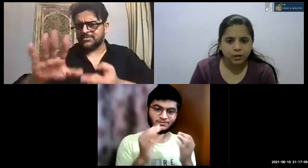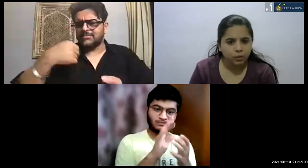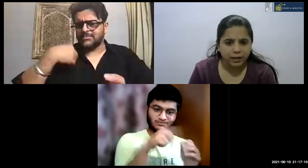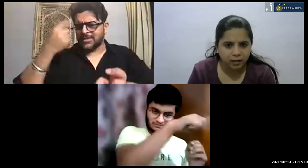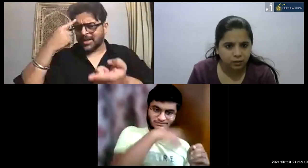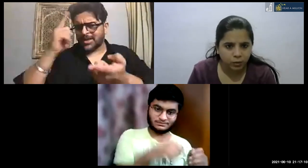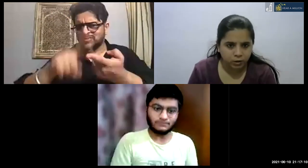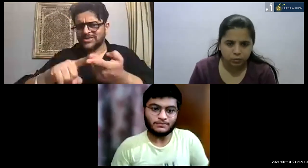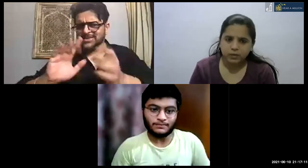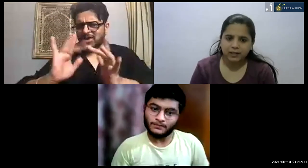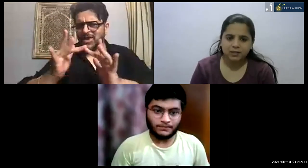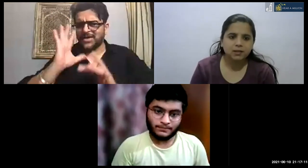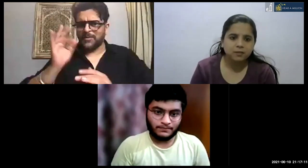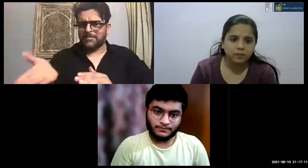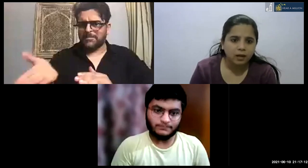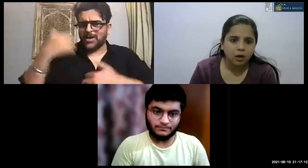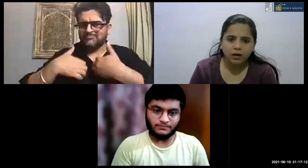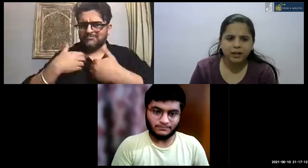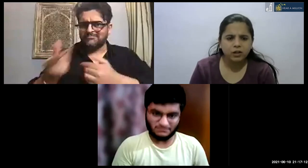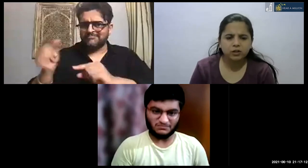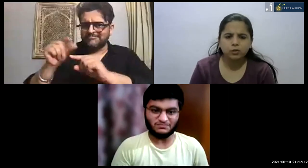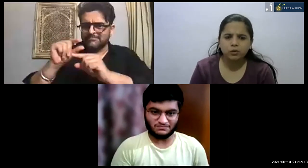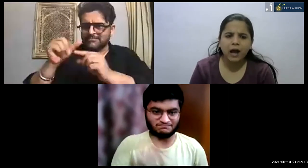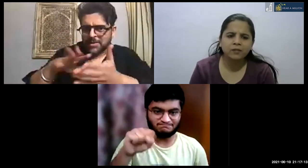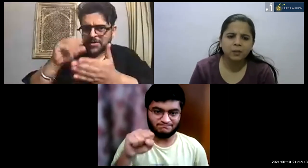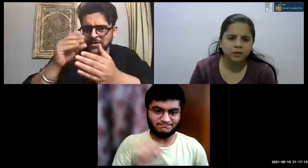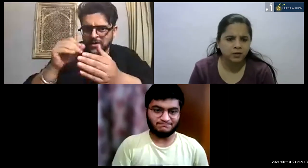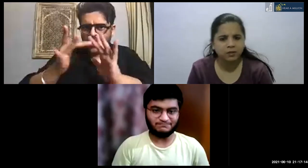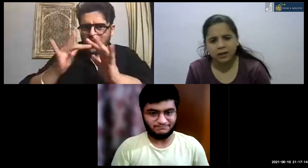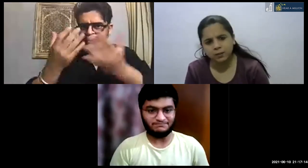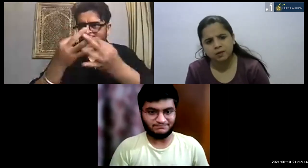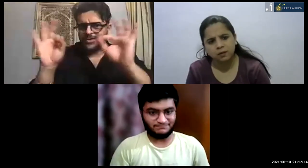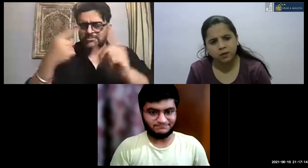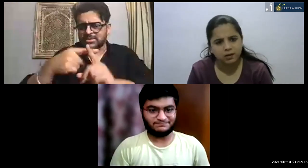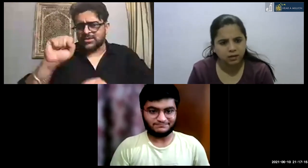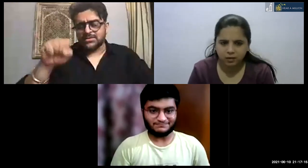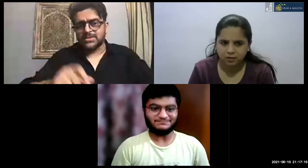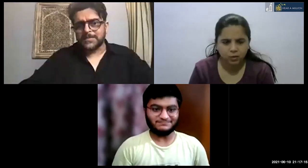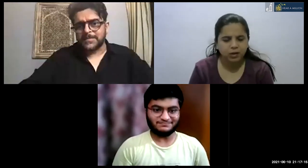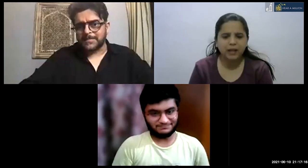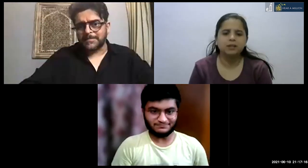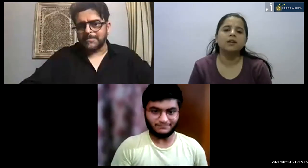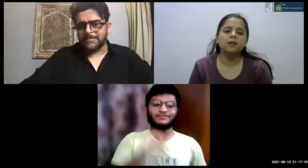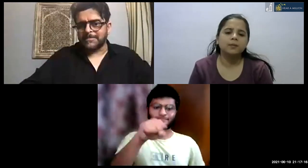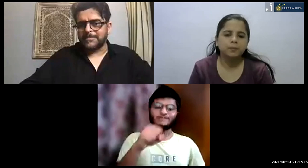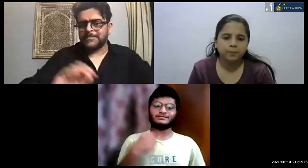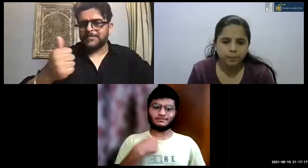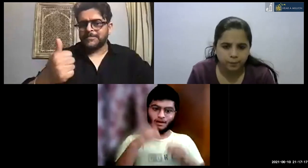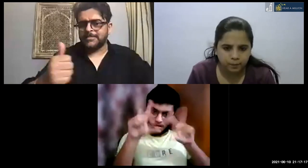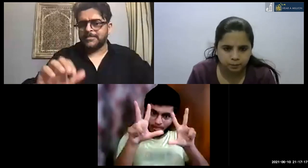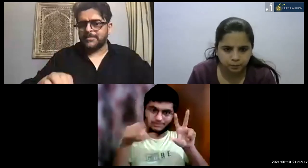Yeah, I do agree with you. Yes, online education do have the positive aspects of it. Yes, you are right.